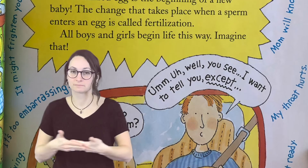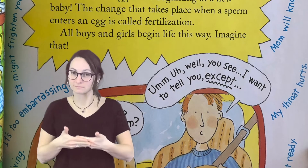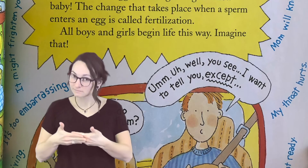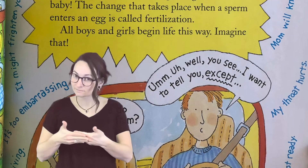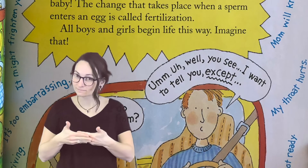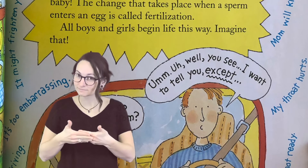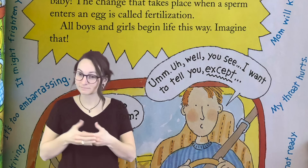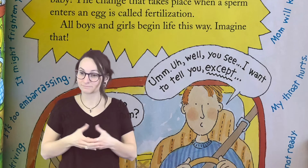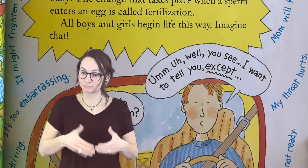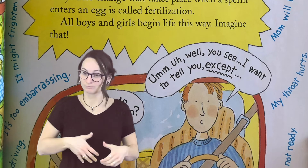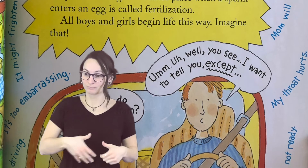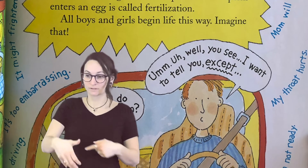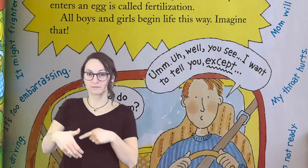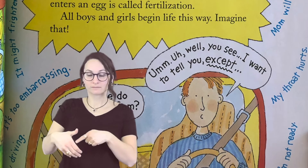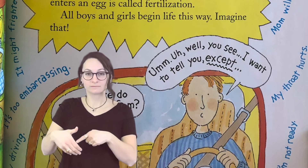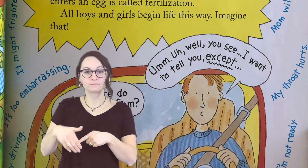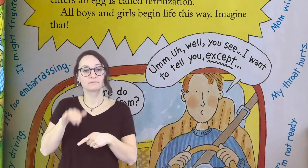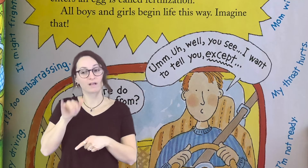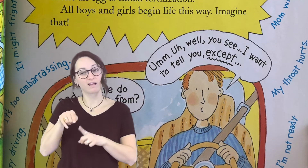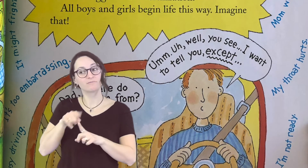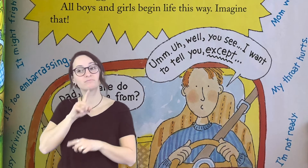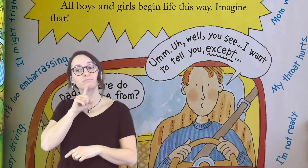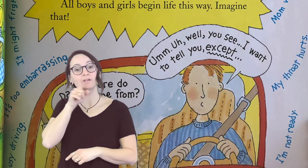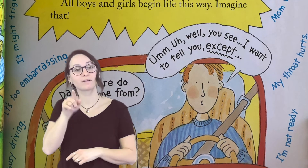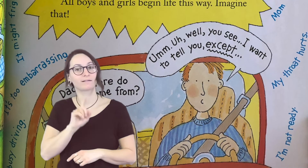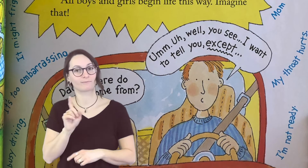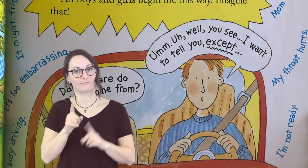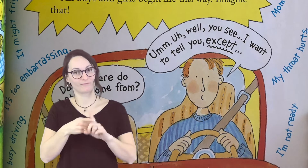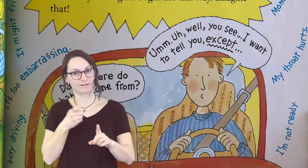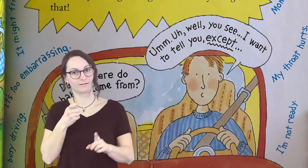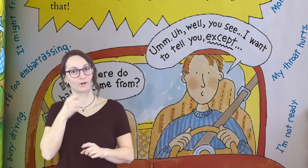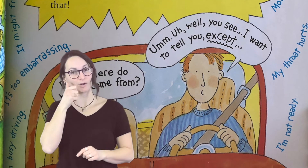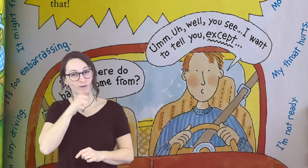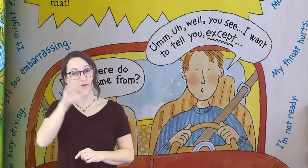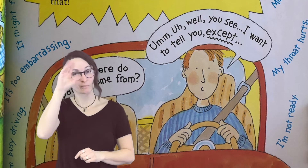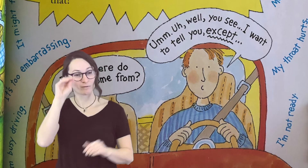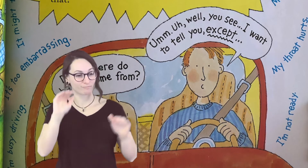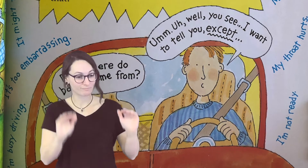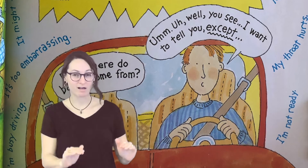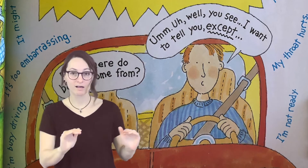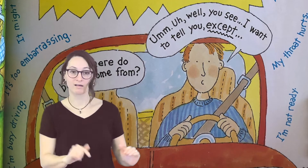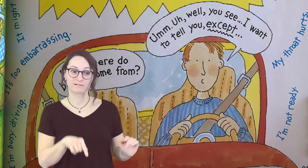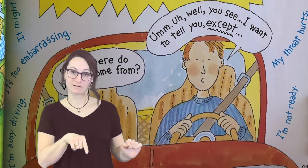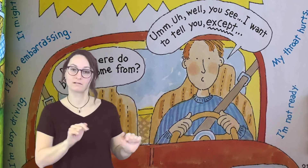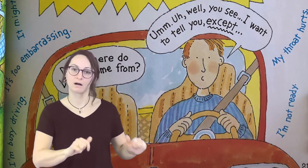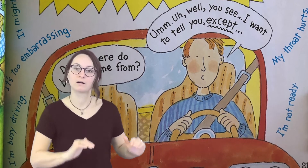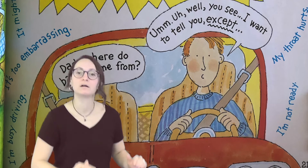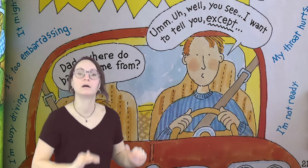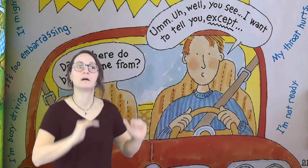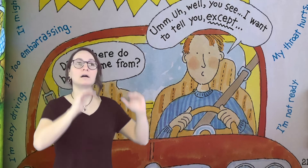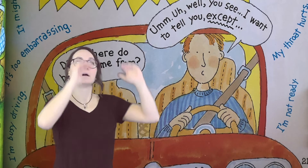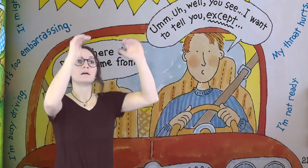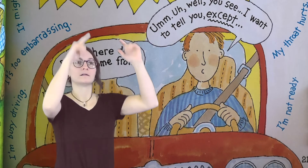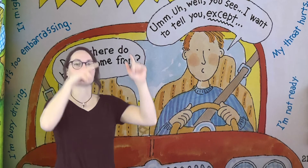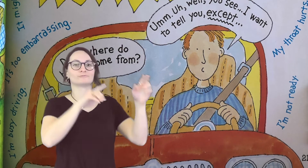place when a sperm enters an egg is called fertilization. All boys and girls begin life this